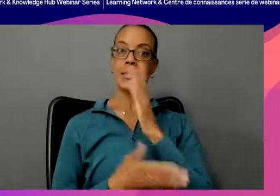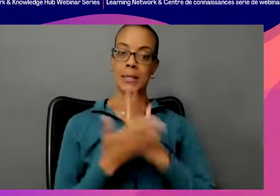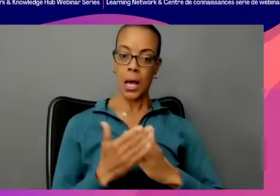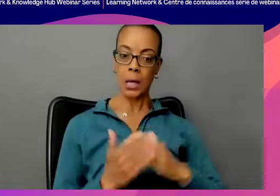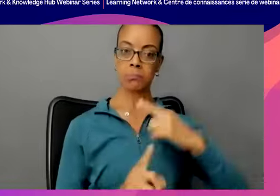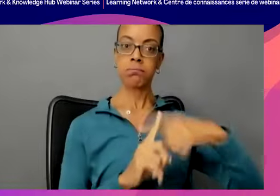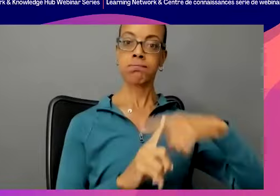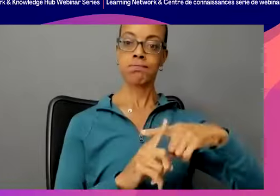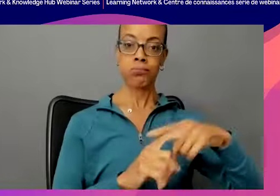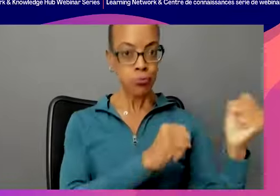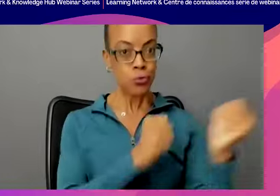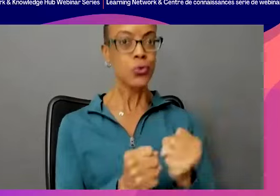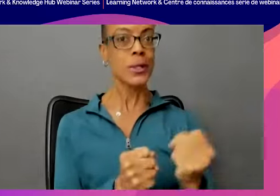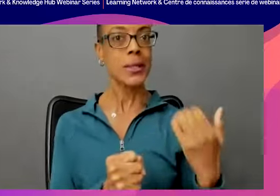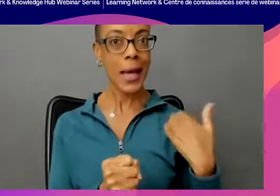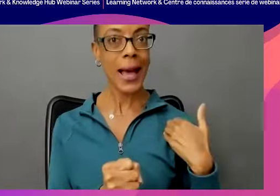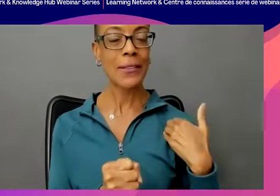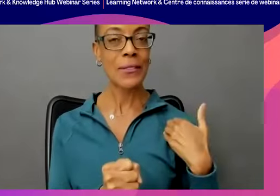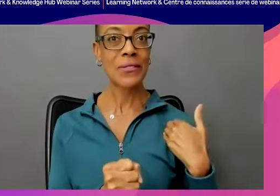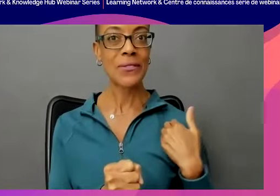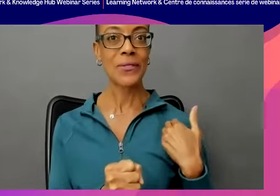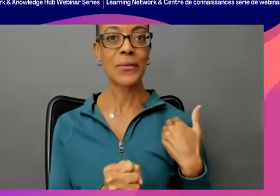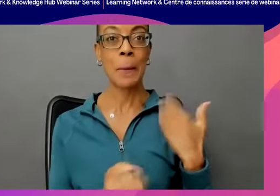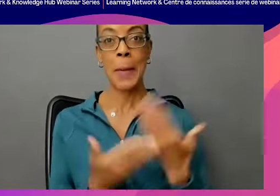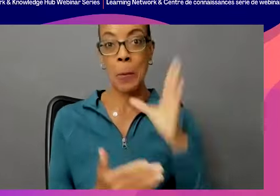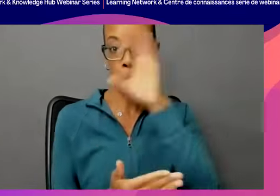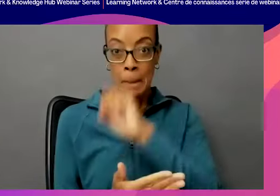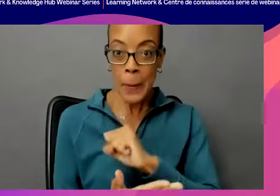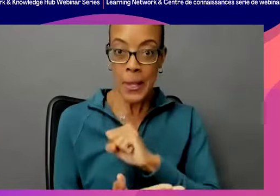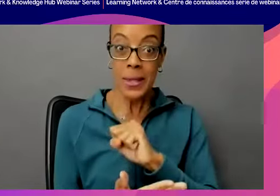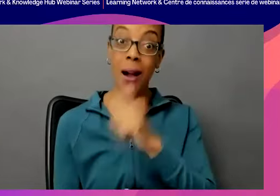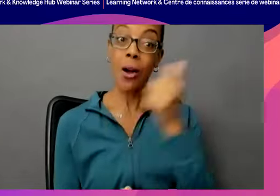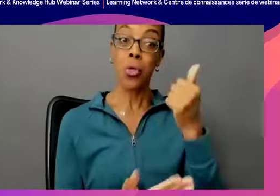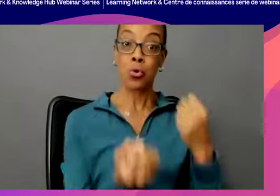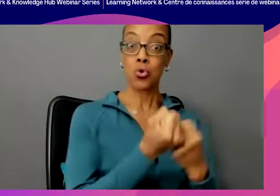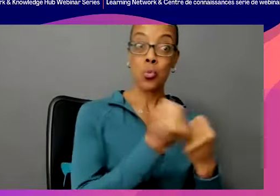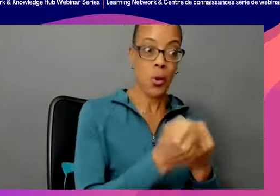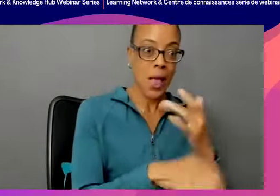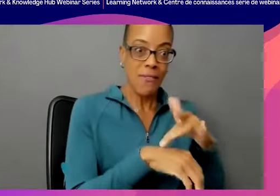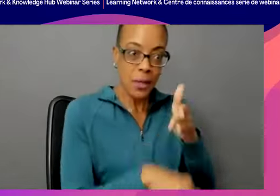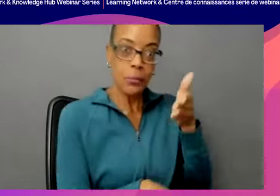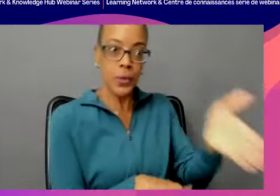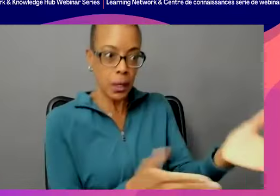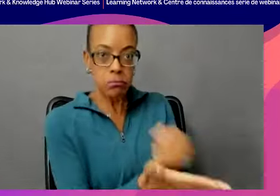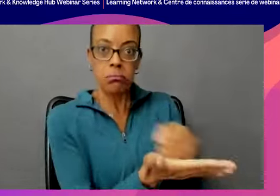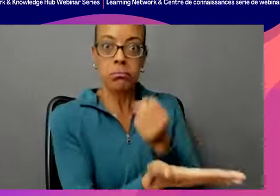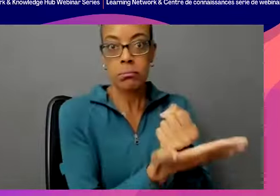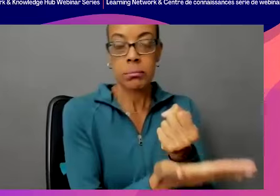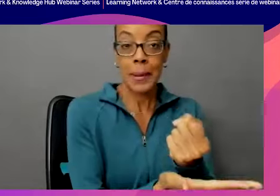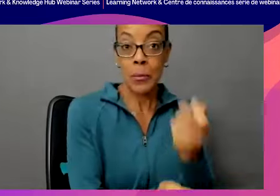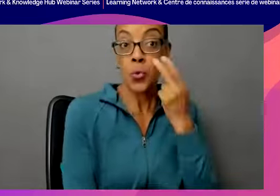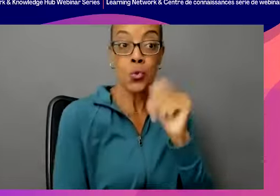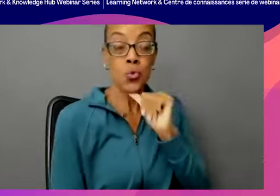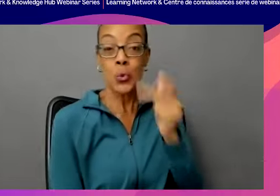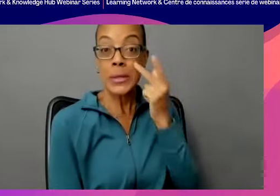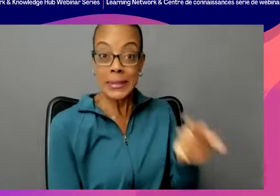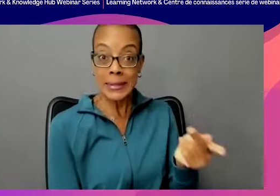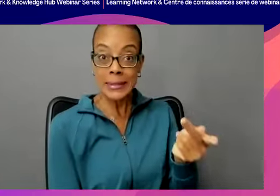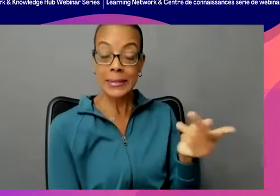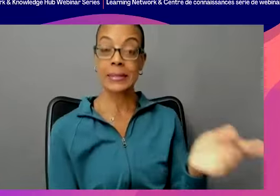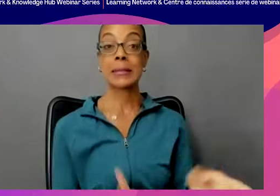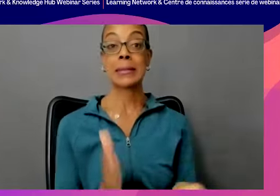within ourselves or the supports that may be available or there for the individual. Sometimes we need to